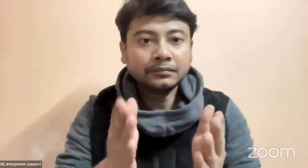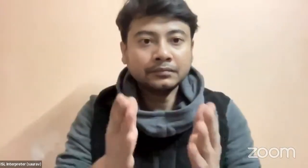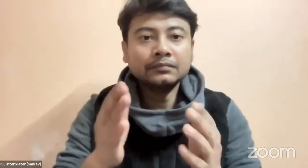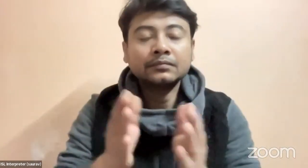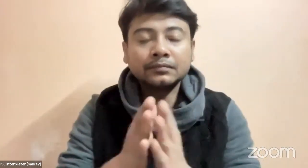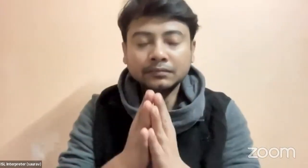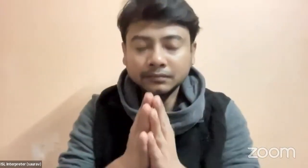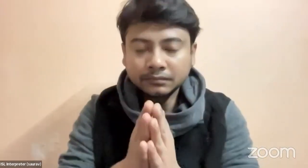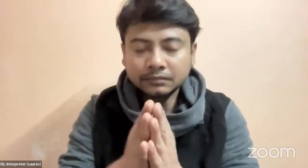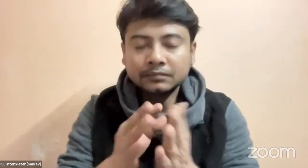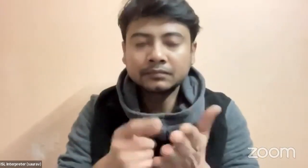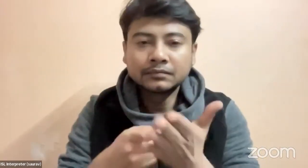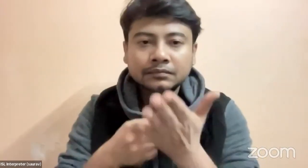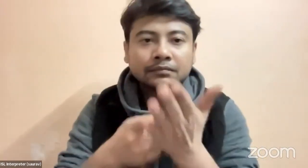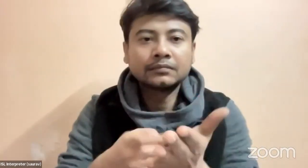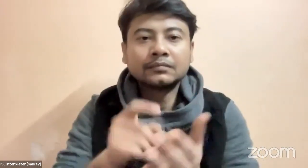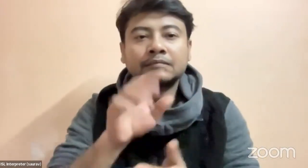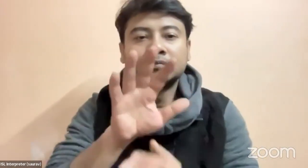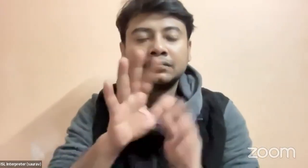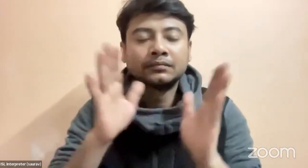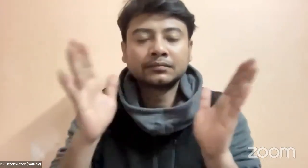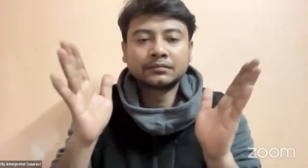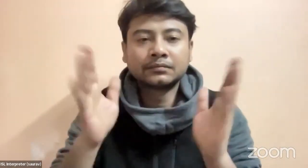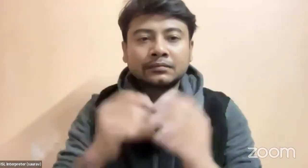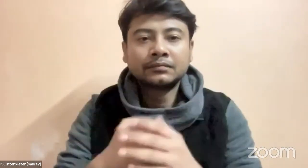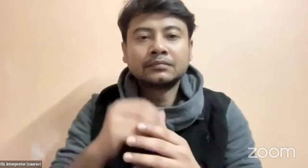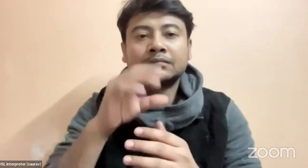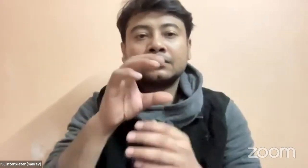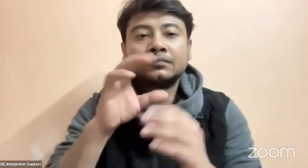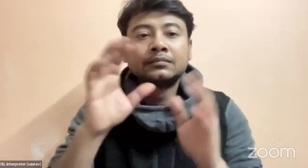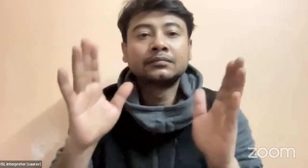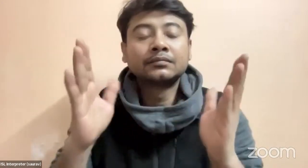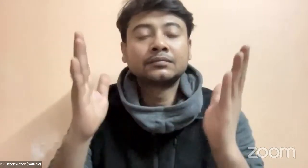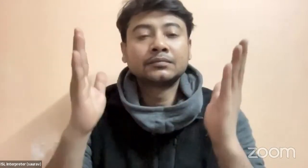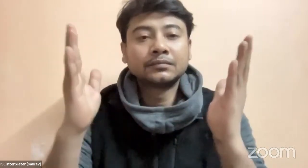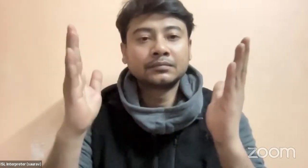to Sri Chaitanya Mahaprabhu, who is Radha and Krishna,